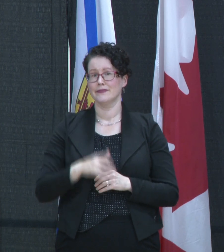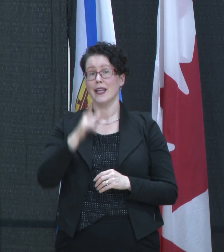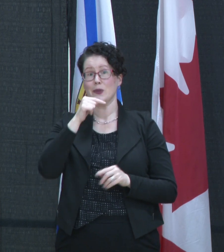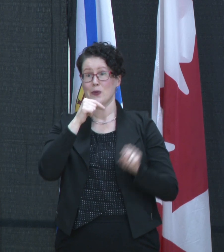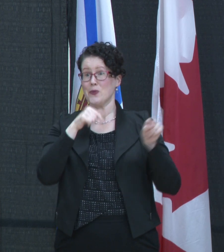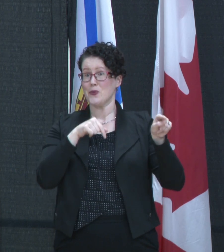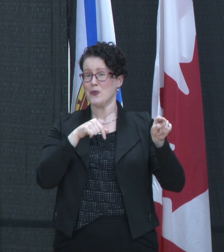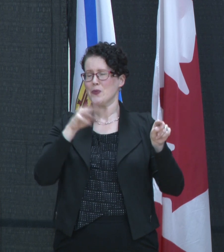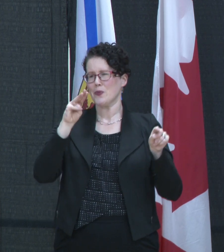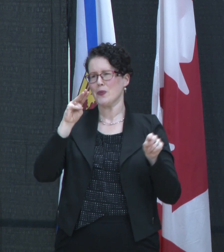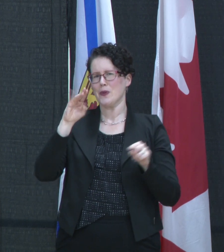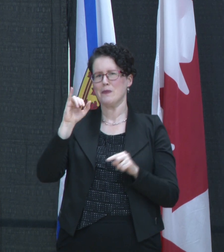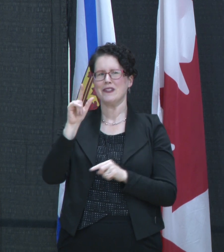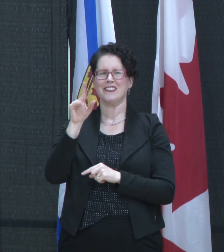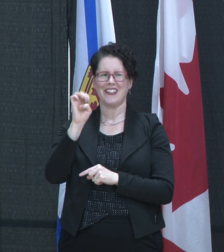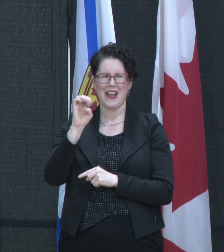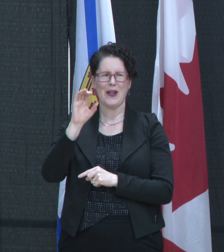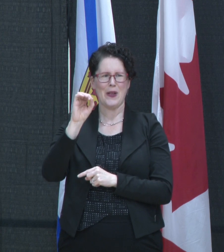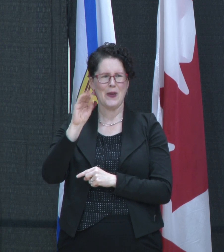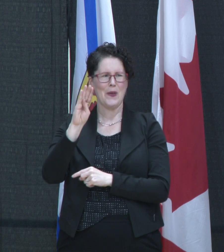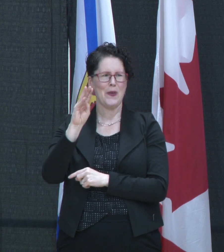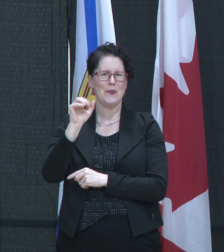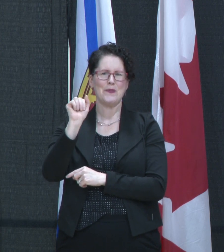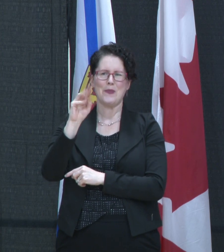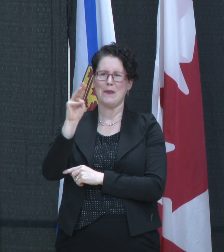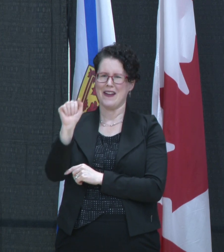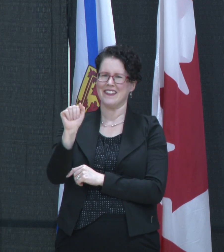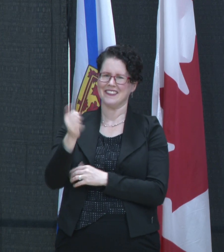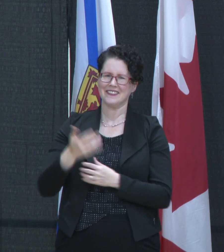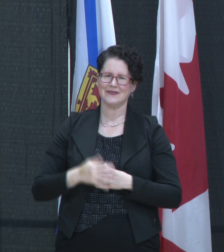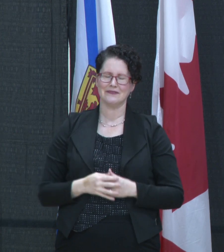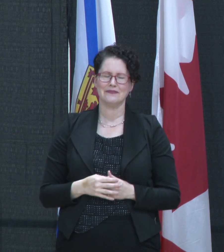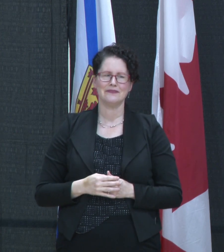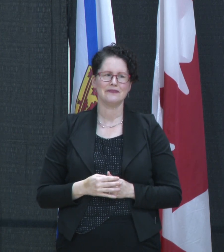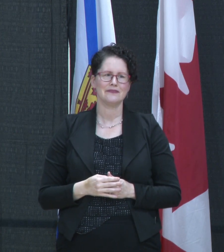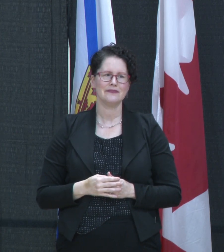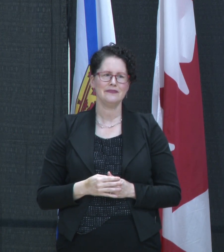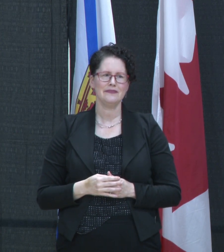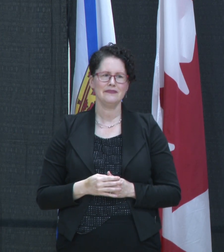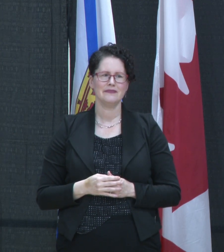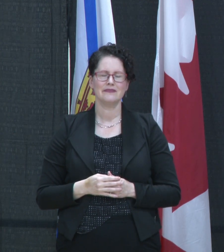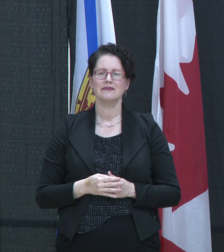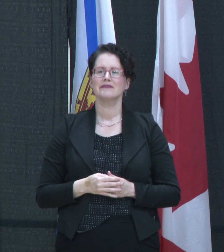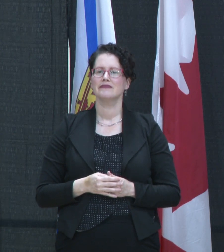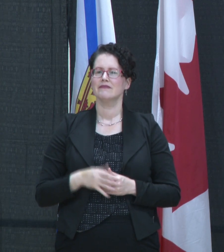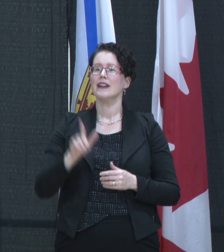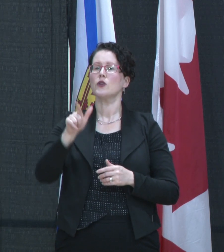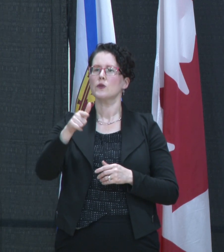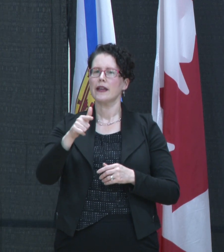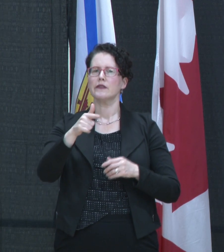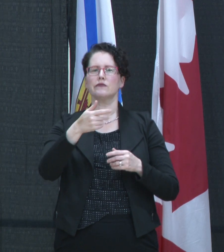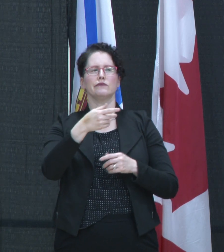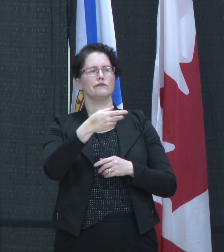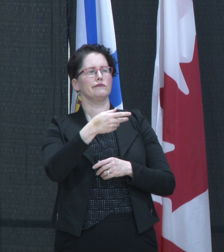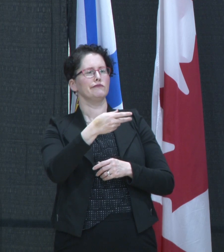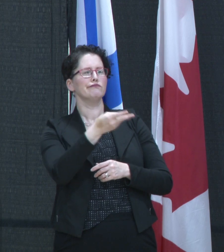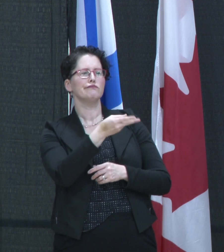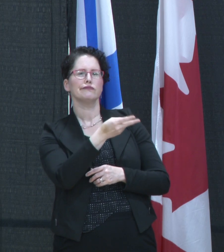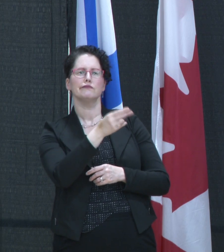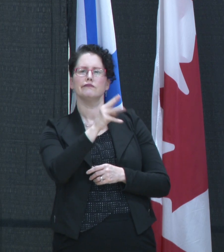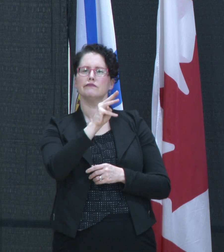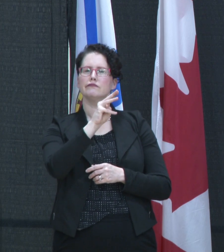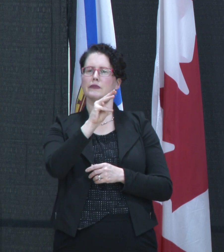was a Michelle Obama. And after a couple of years, Valerie and Michelle and Barack Obama became very